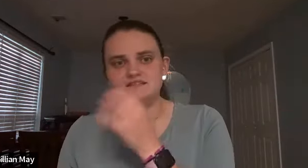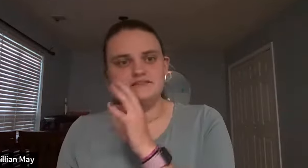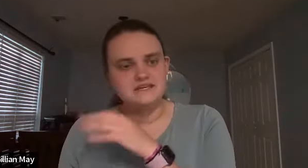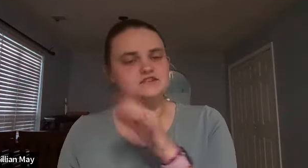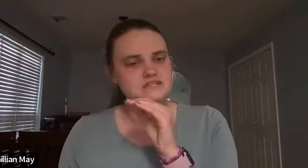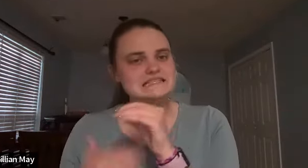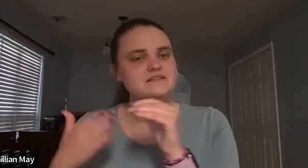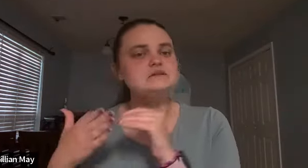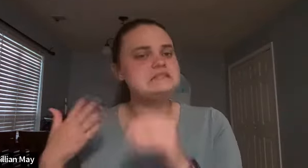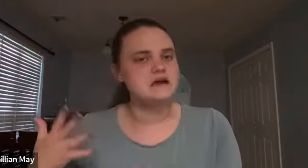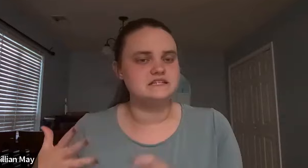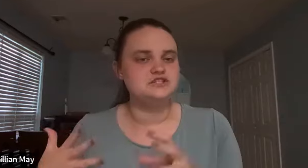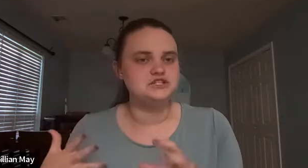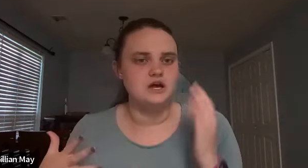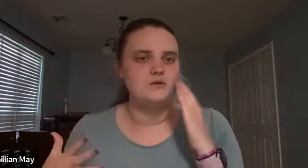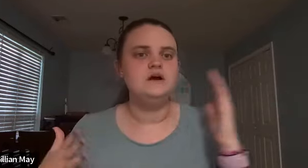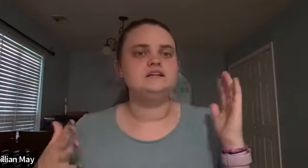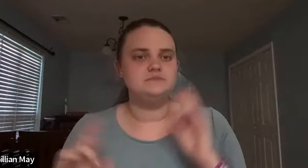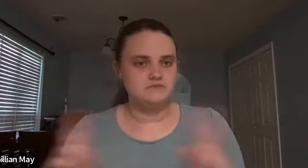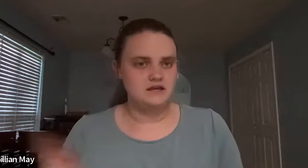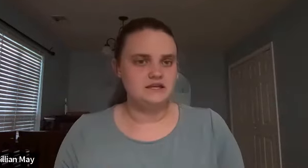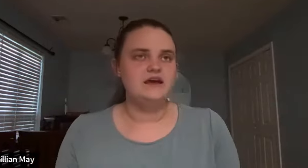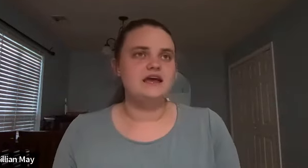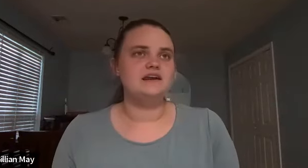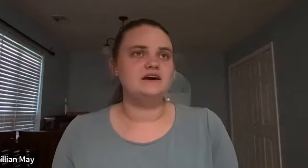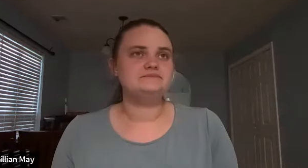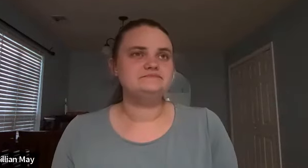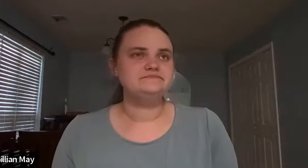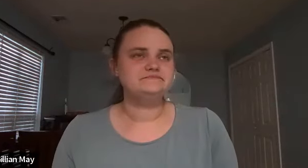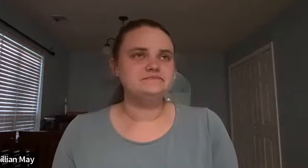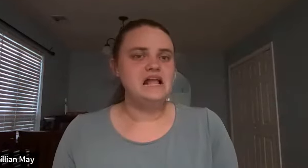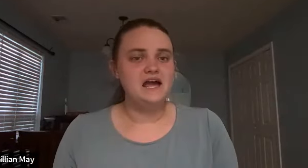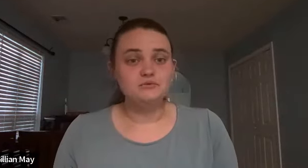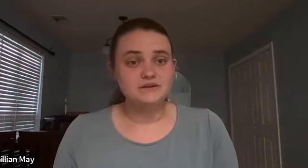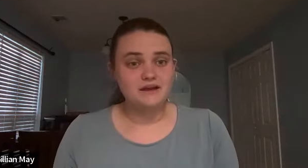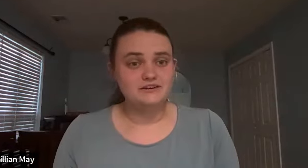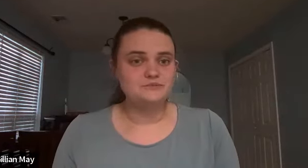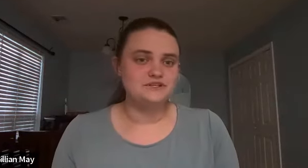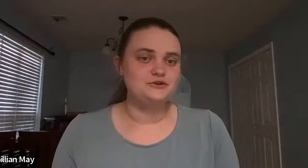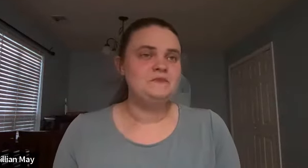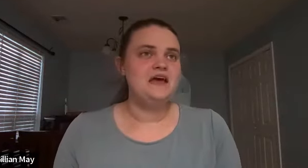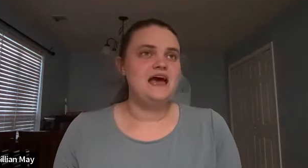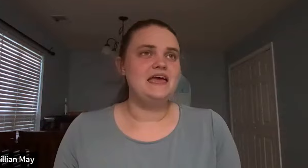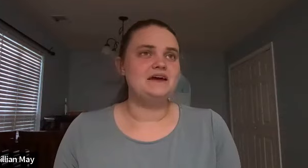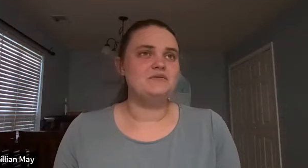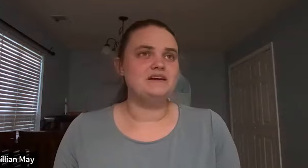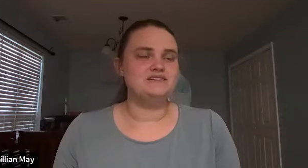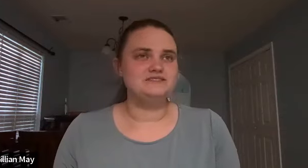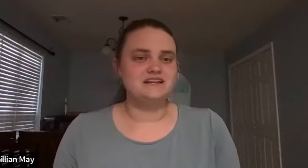like these are the little signs that you should know to be ready. And I had a really rowdy group too. And we also did